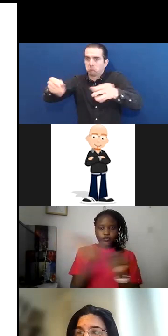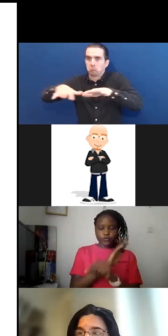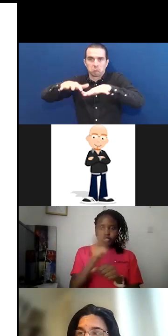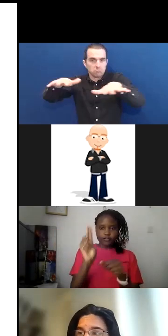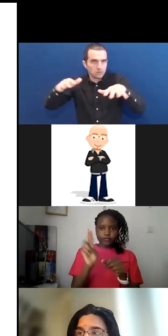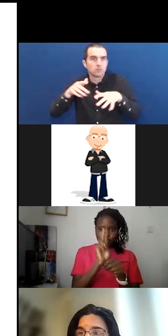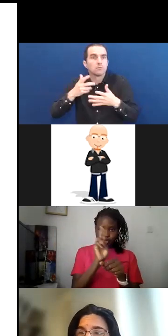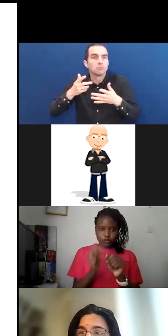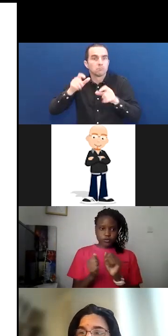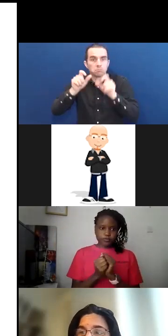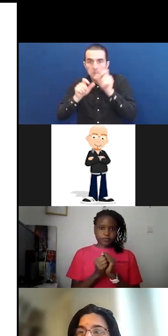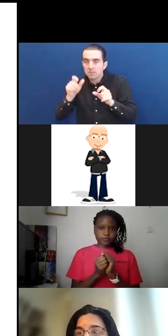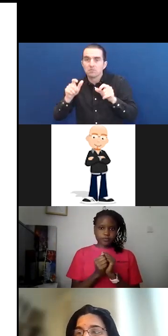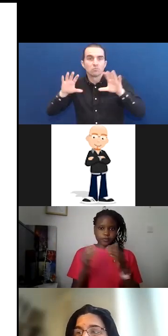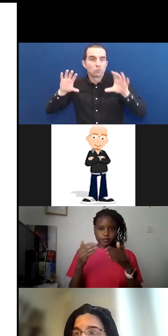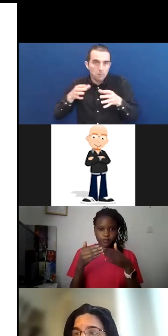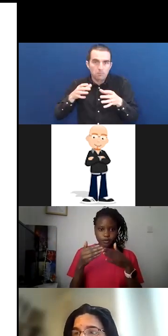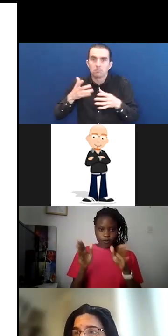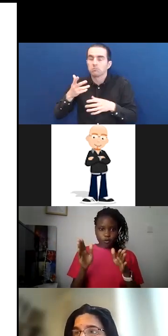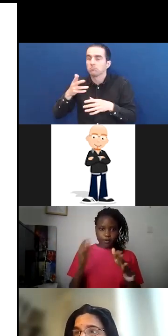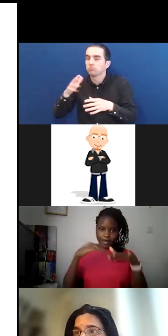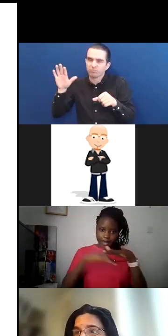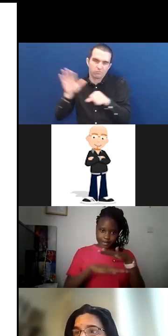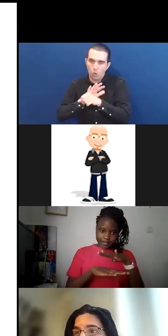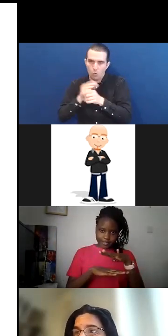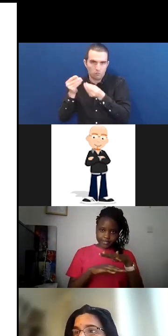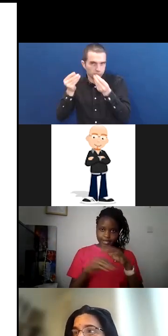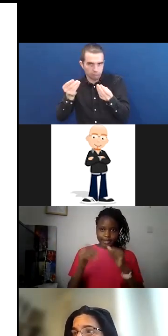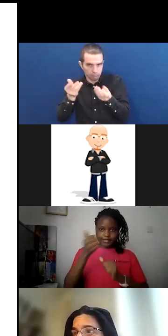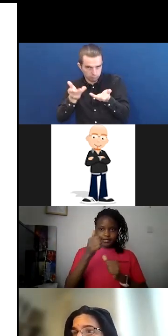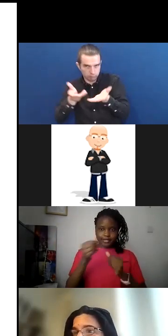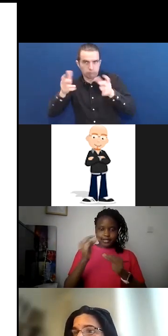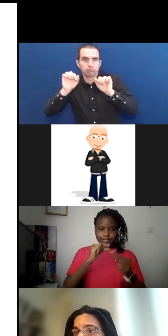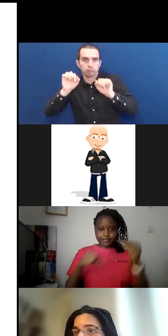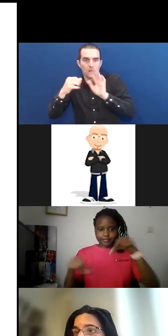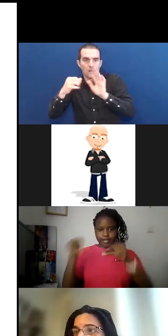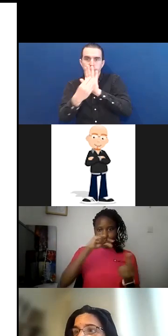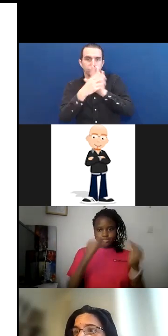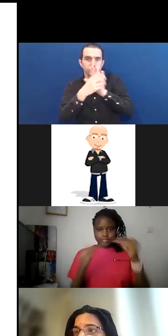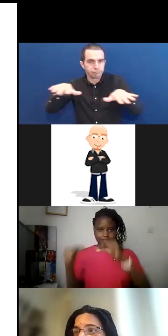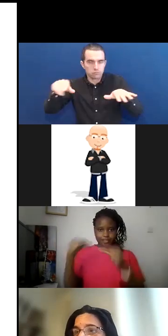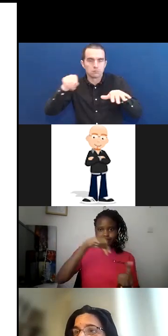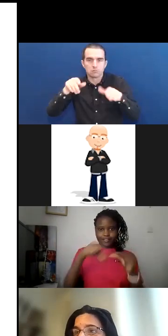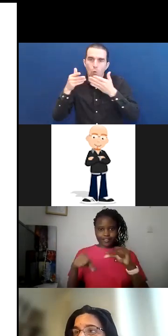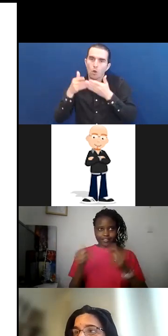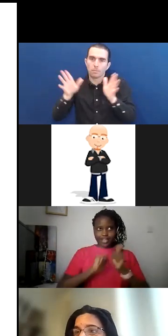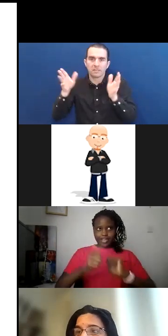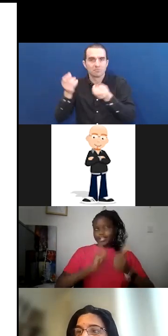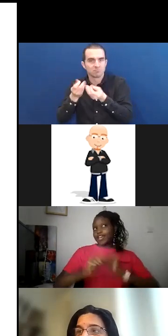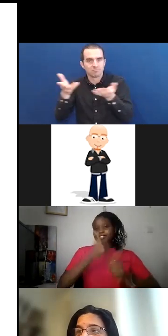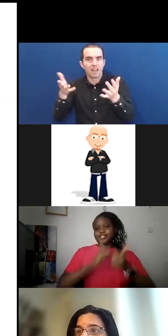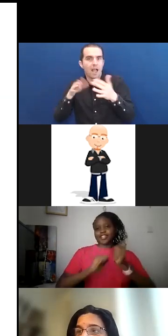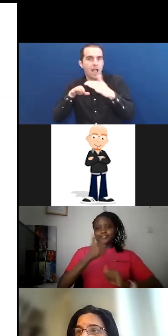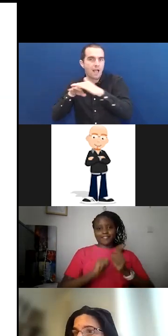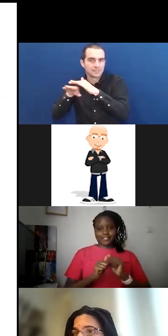provision of free access to peer-reviewed scholarly and research information. So what's inside these guidelines? We